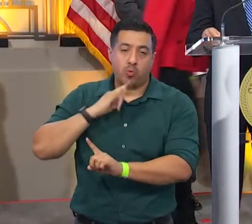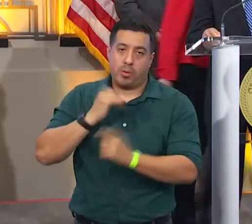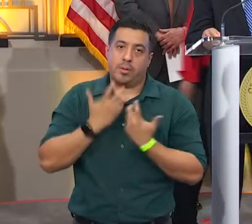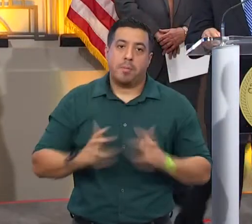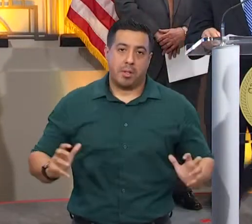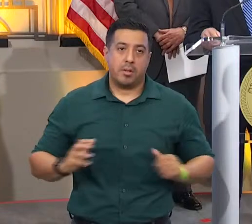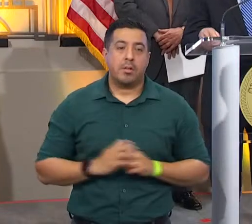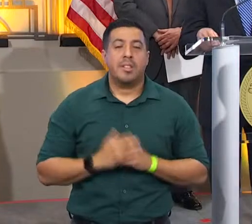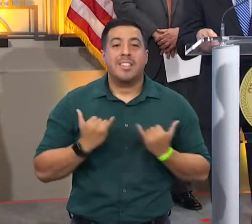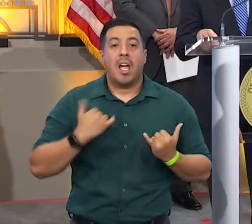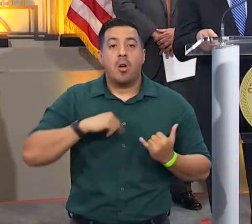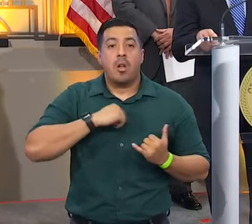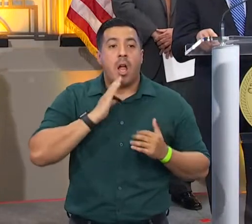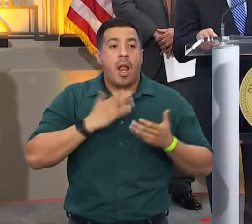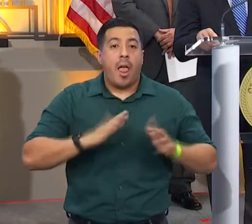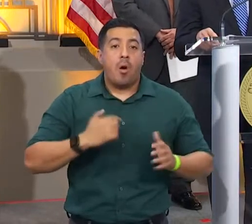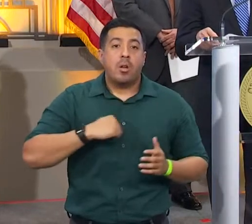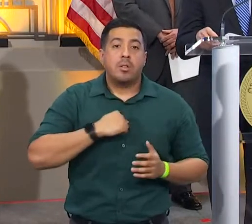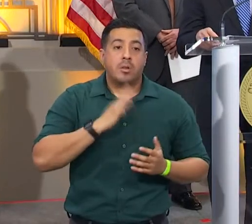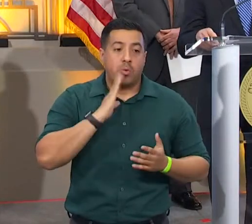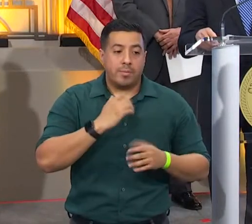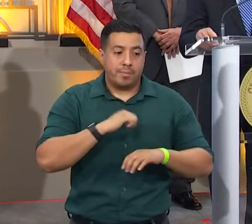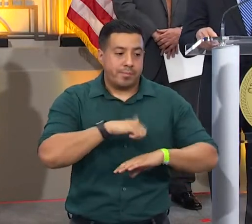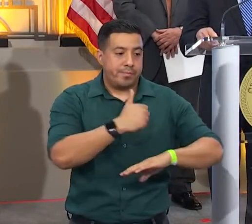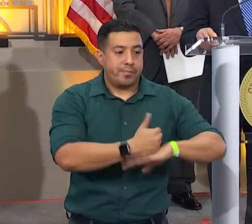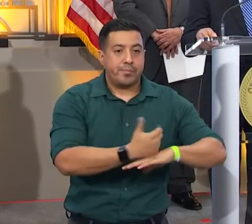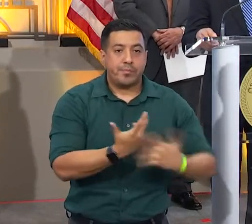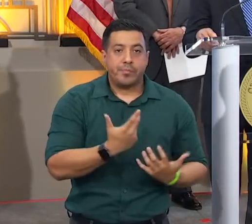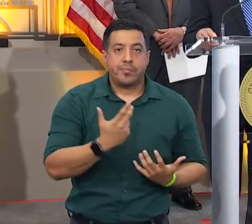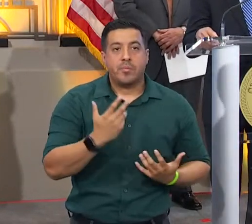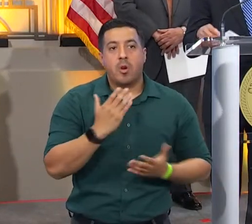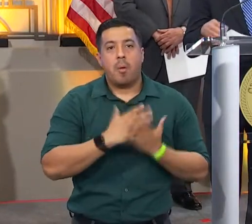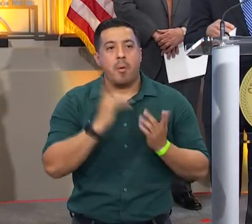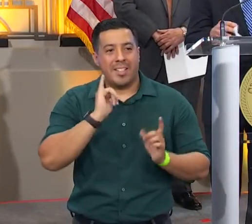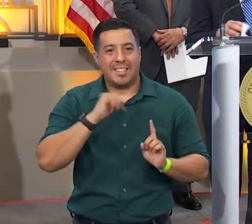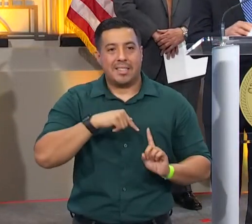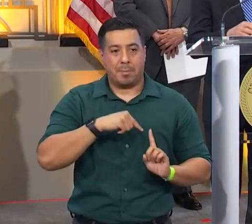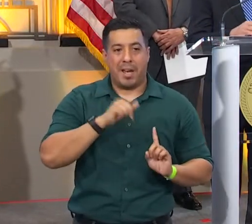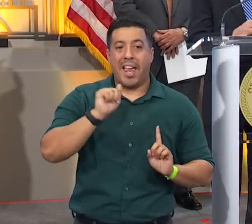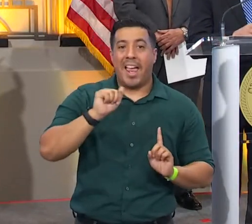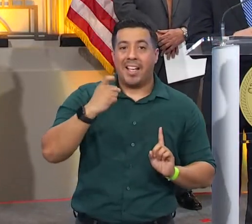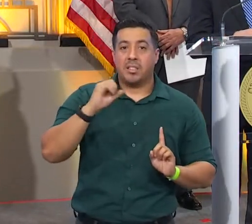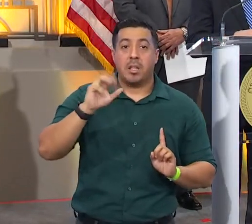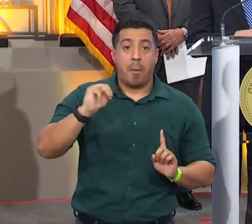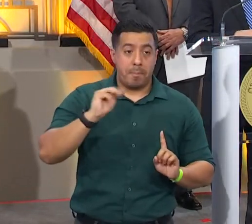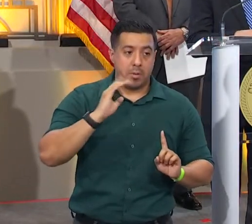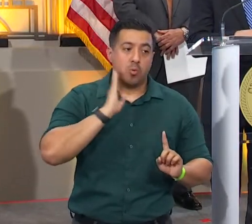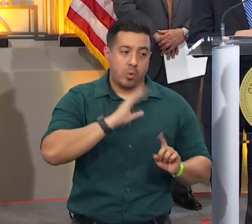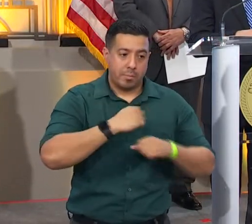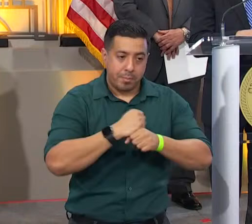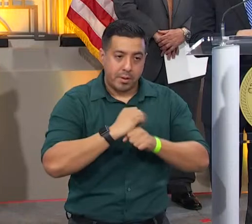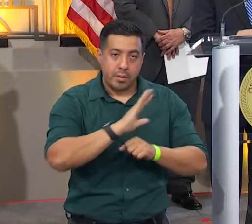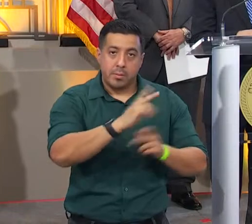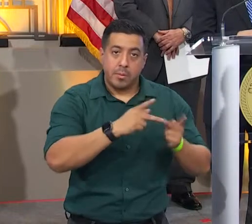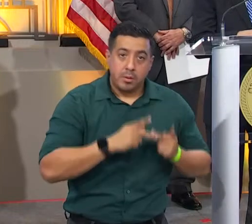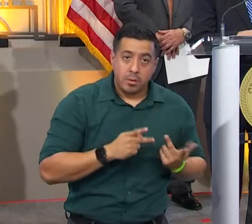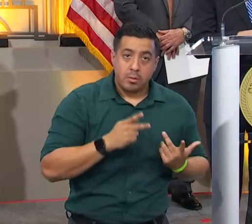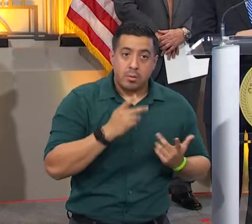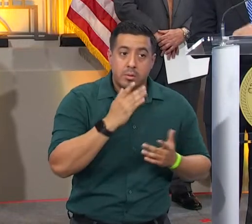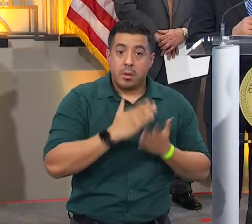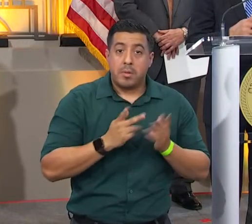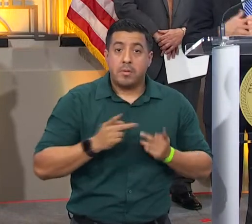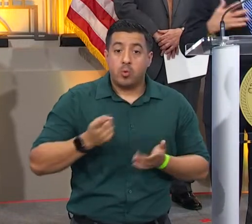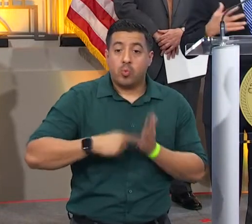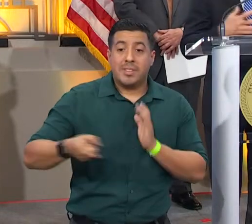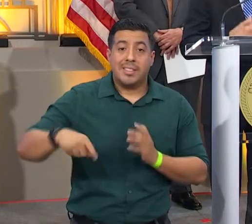completed. This now allows us to anchor tenants like Axiom to build their headquarters and the facilities that they need